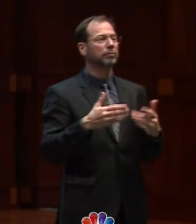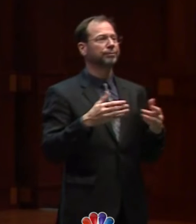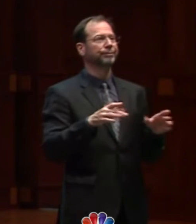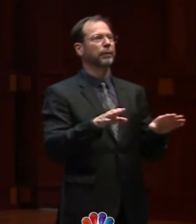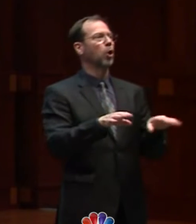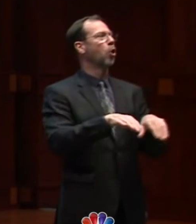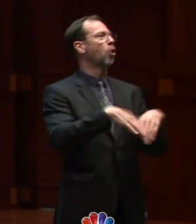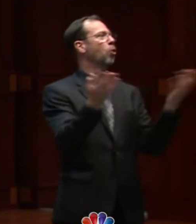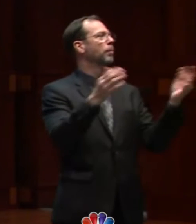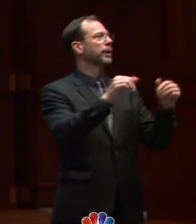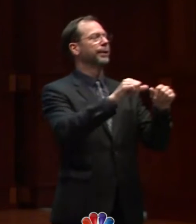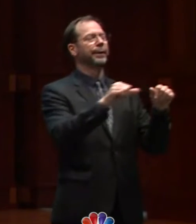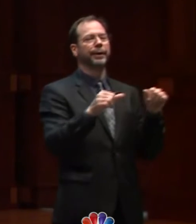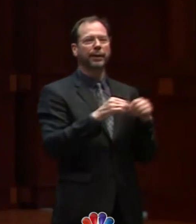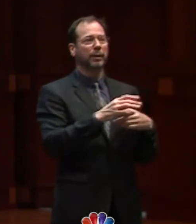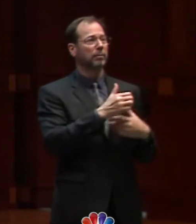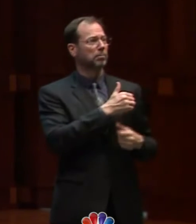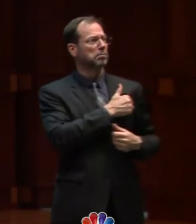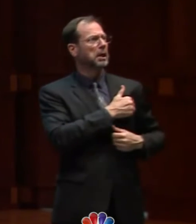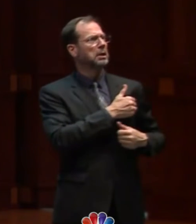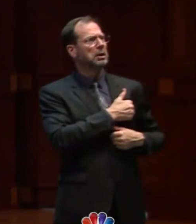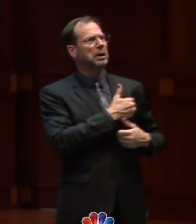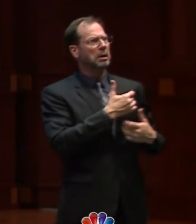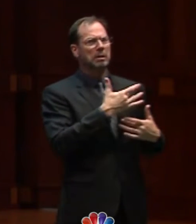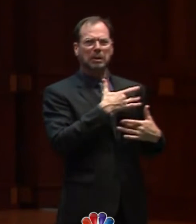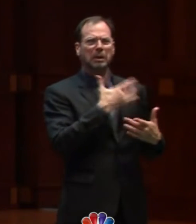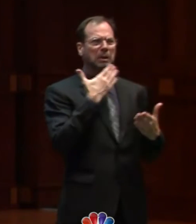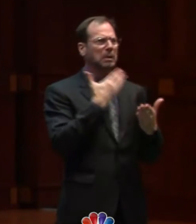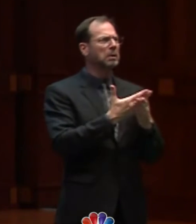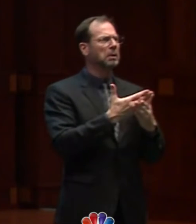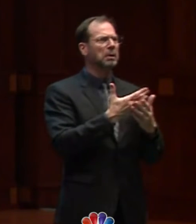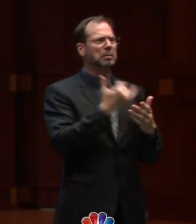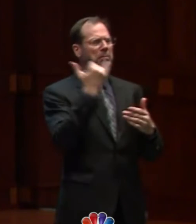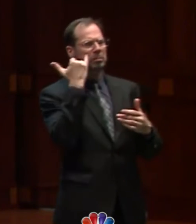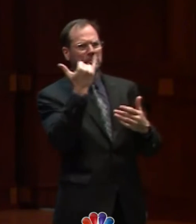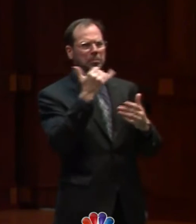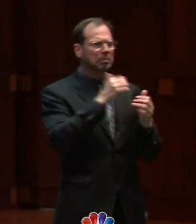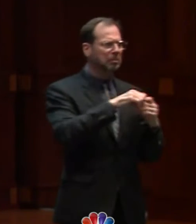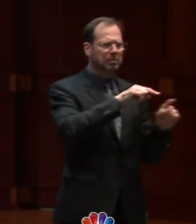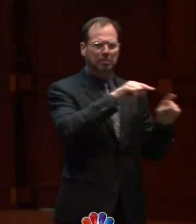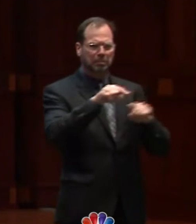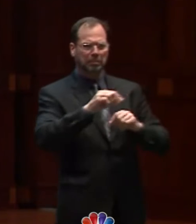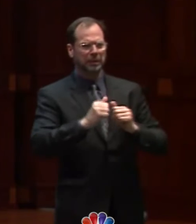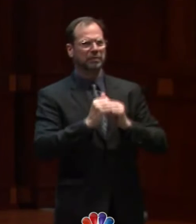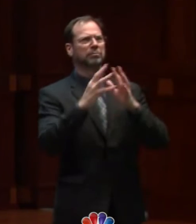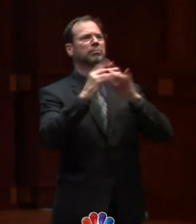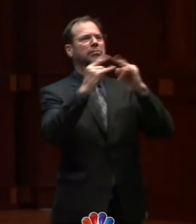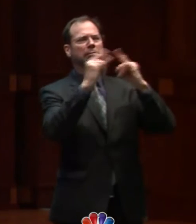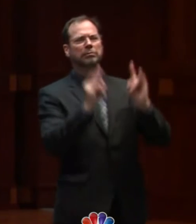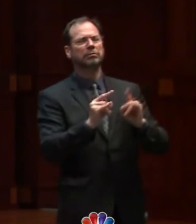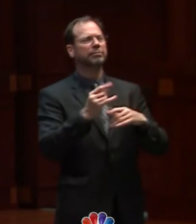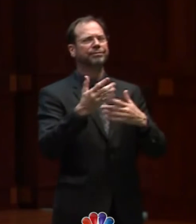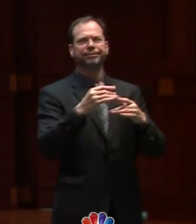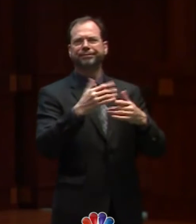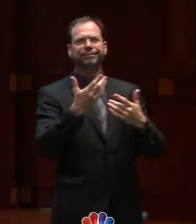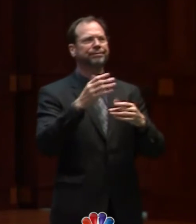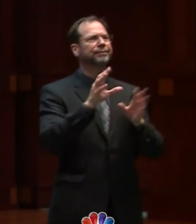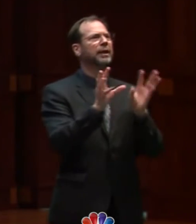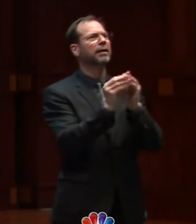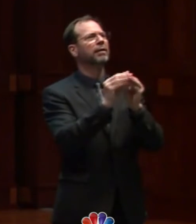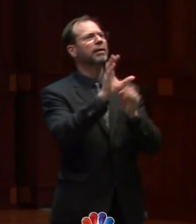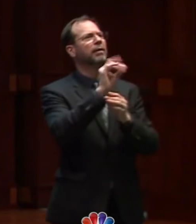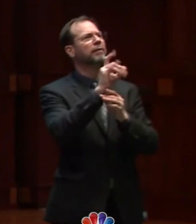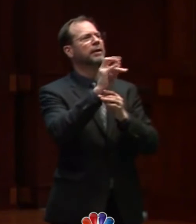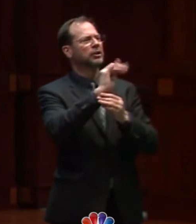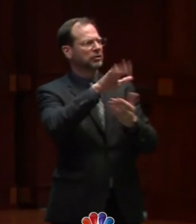areas. The military is very good about coming in and setting up in those types of locations. Convention centers work very